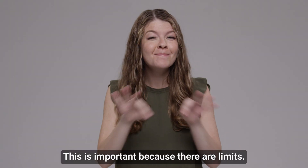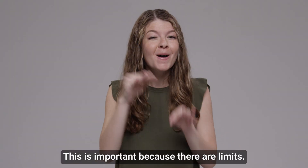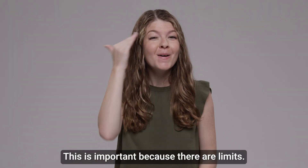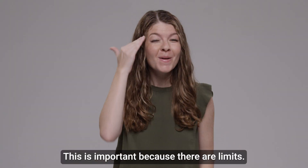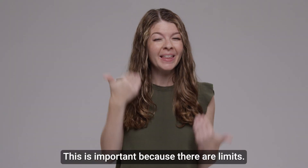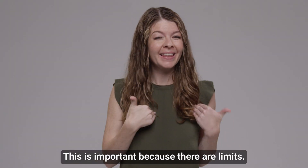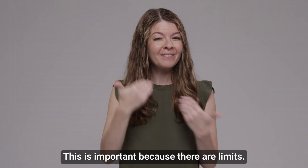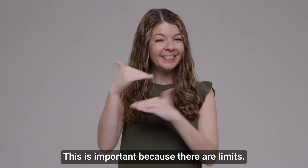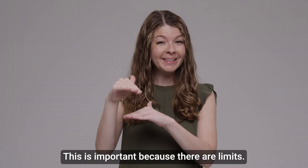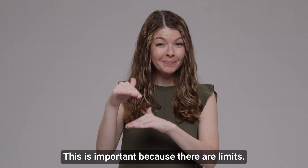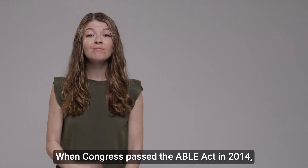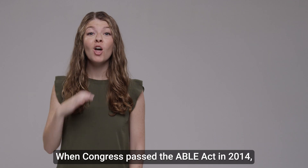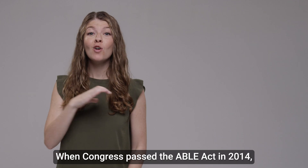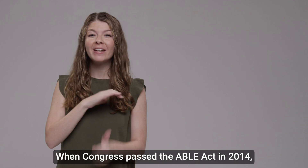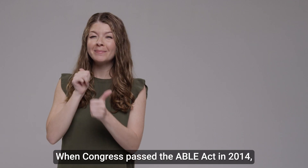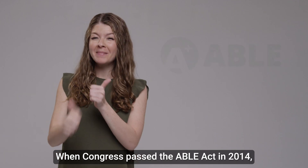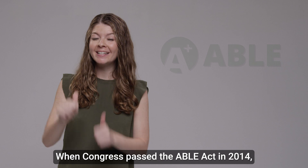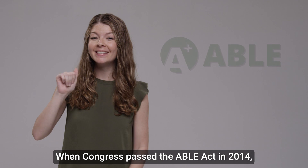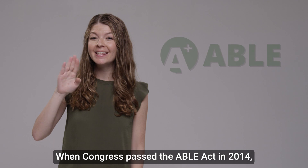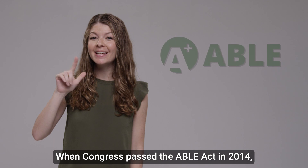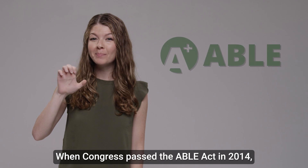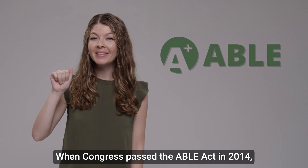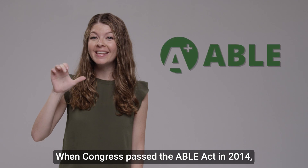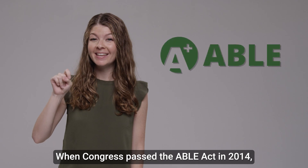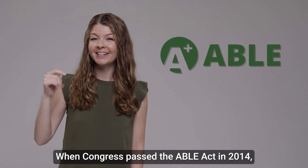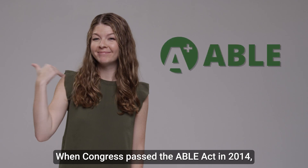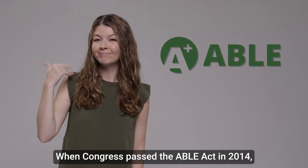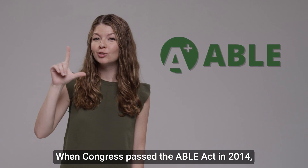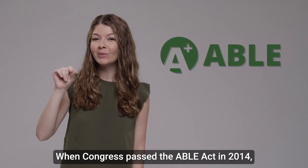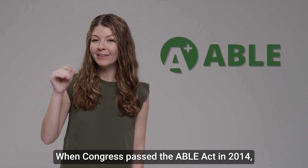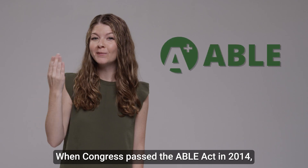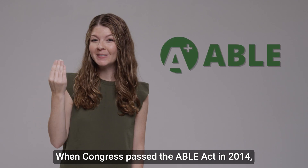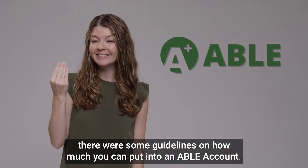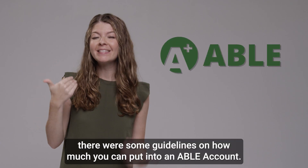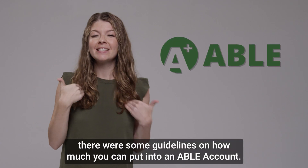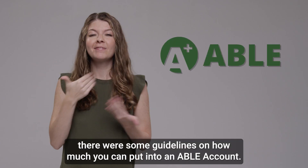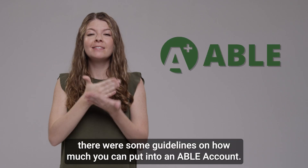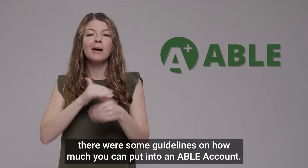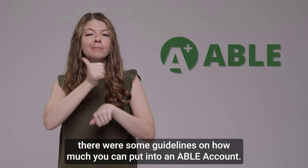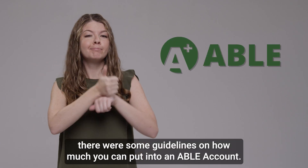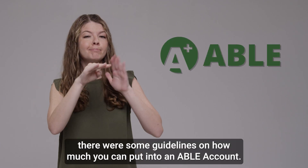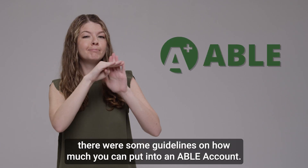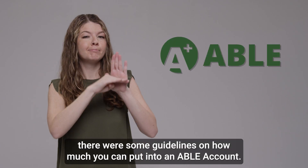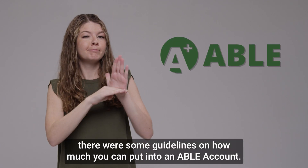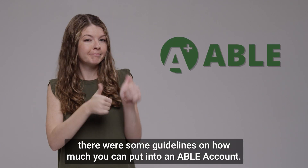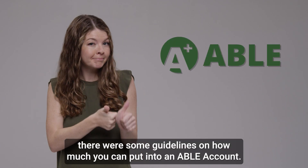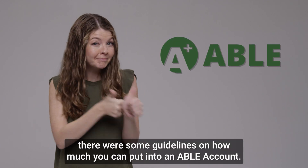because there are limits. When Congress passed the ABLE Act in 2014, there were some guidelines on how much you can